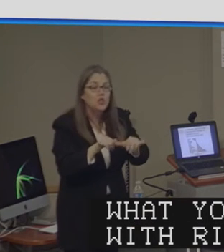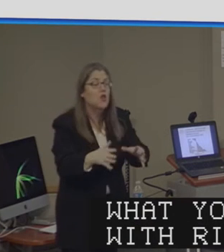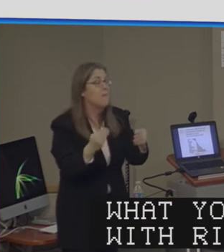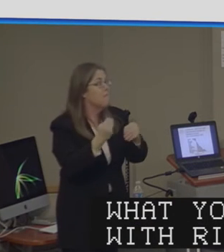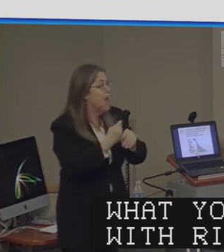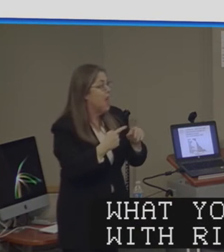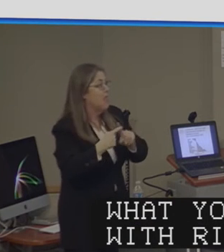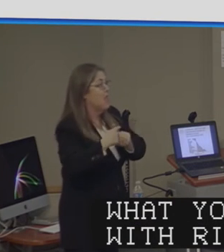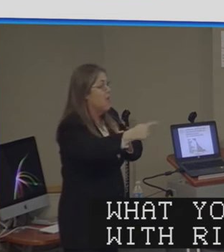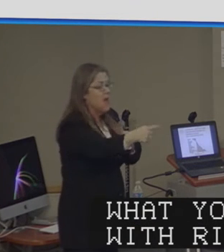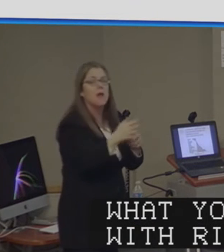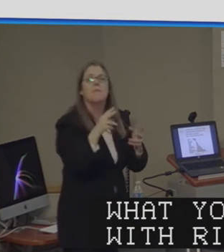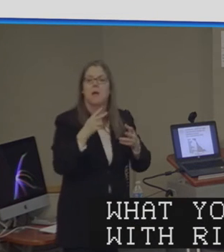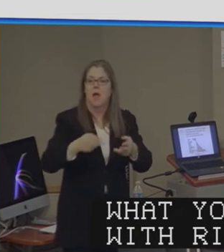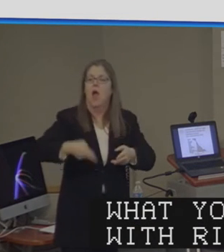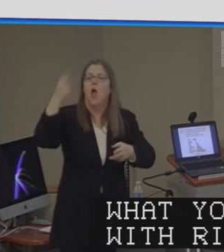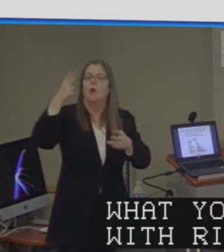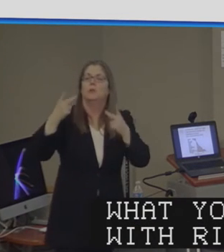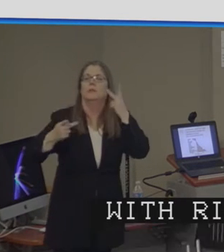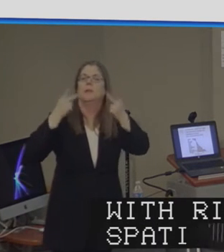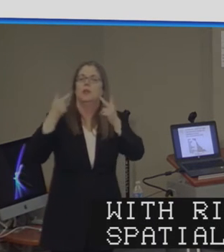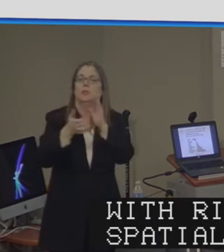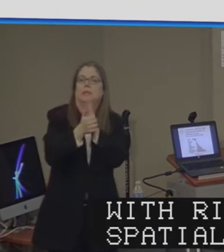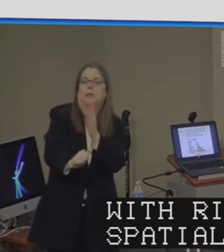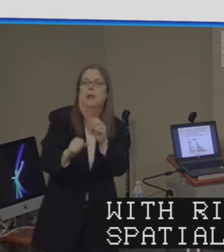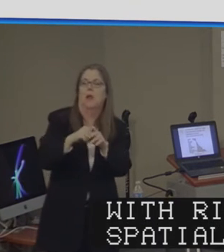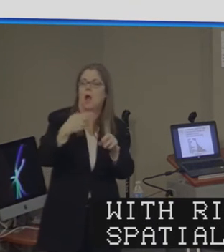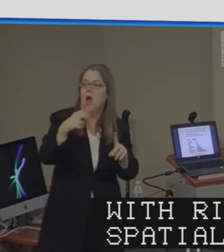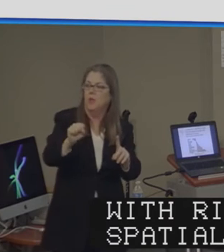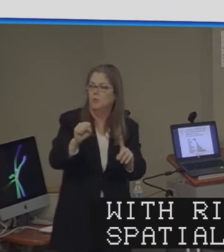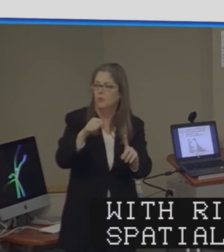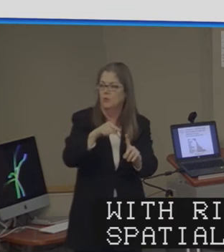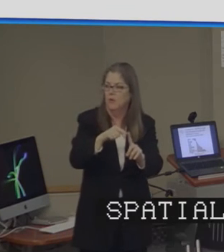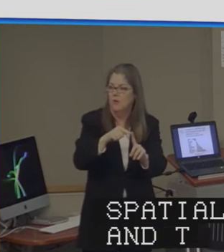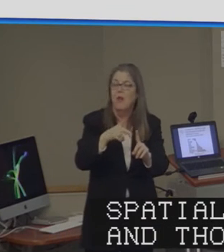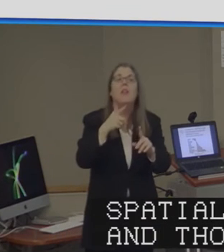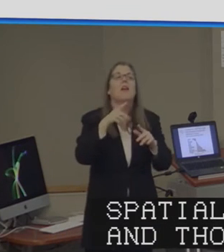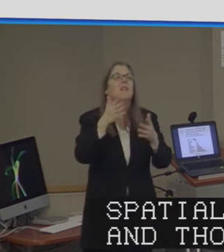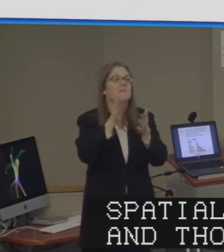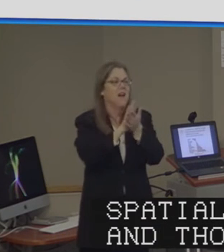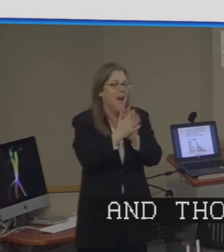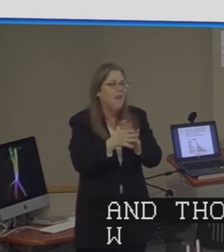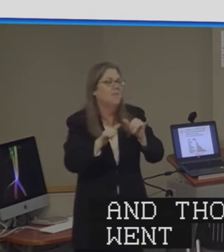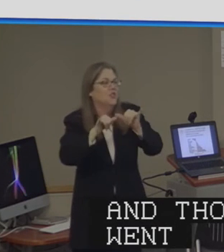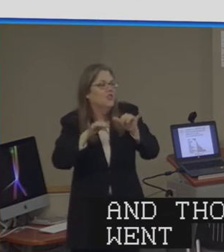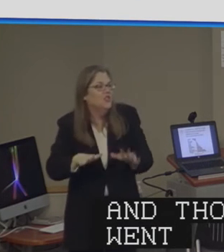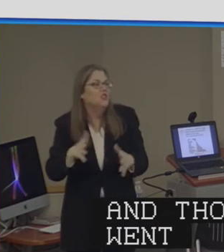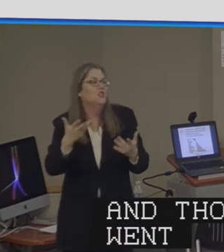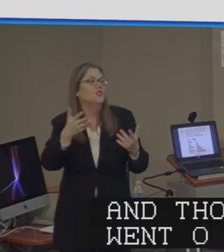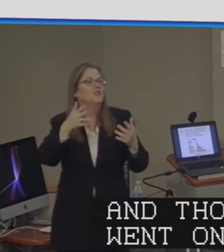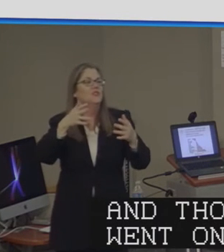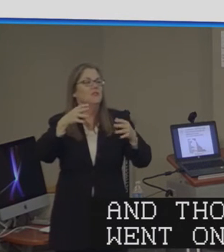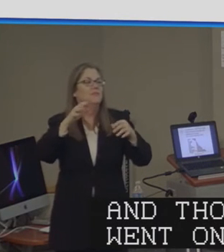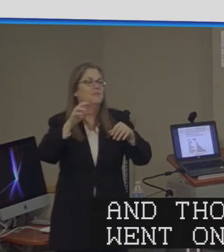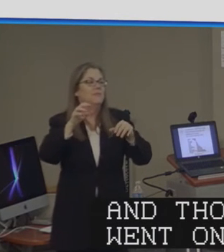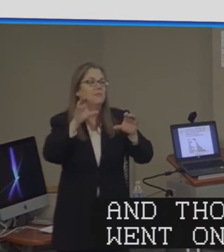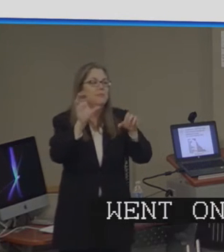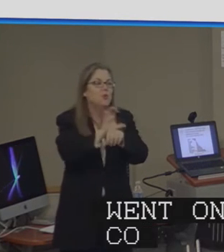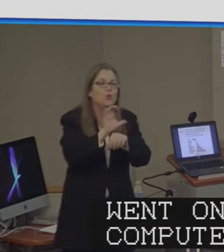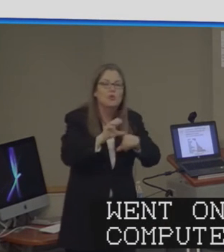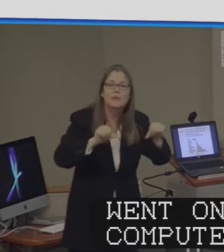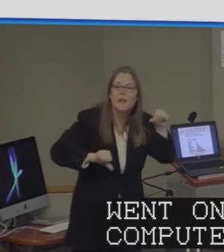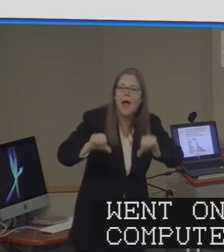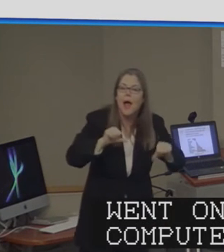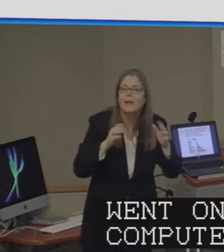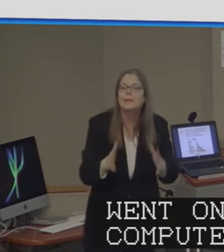in high school. And those are the people who went on to be engineers, computer scientists, physical scientists, and so